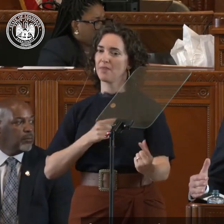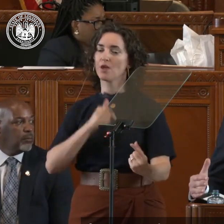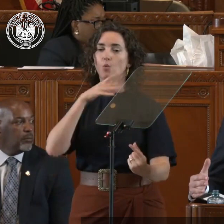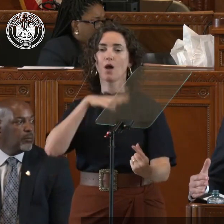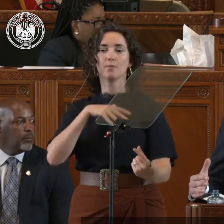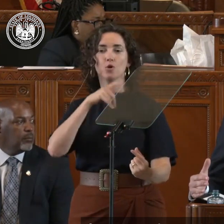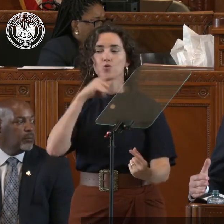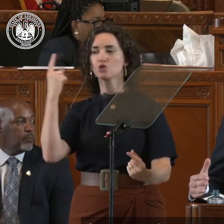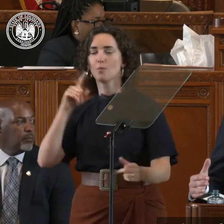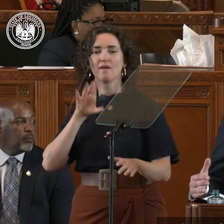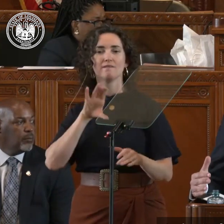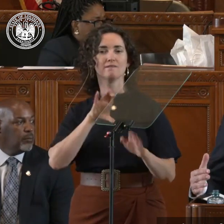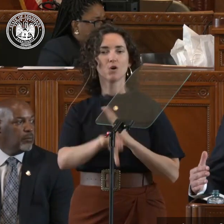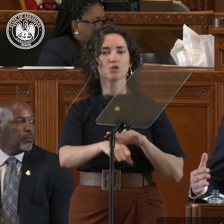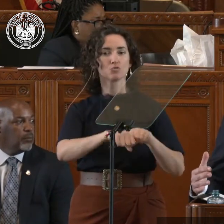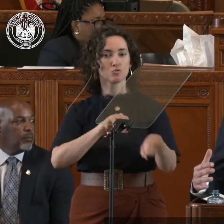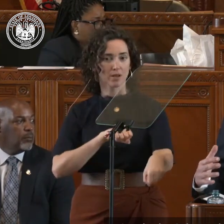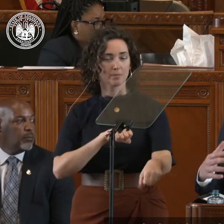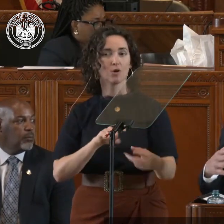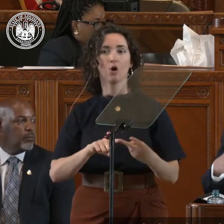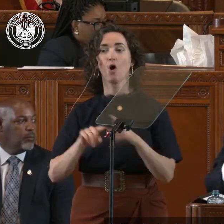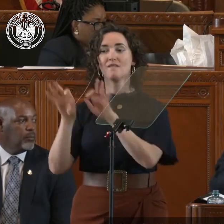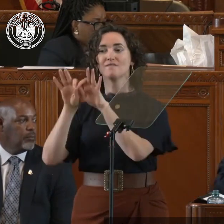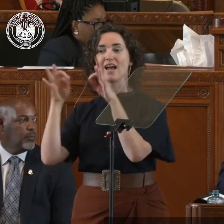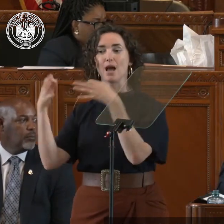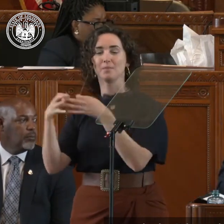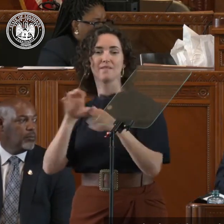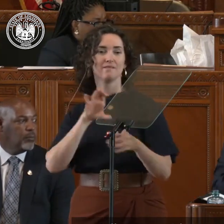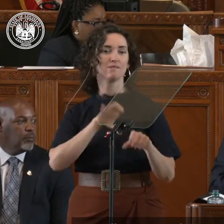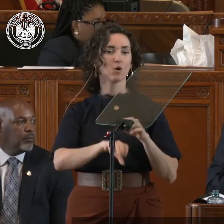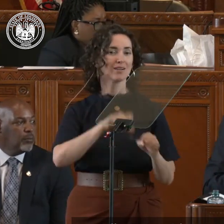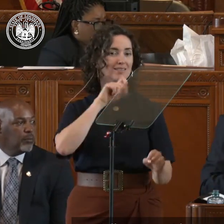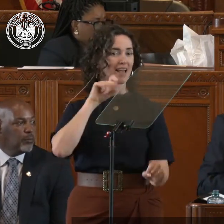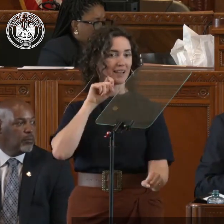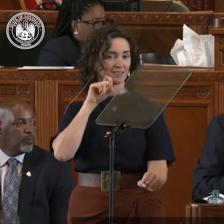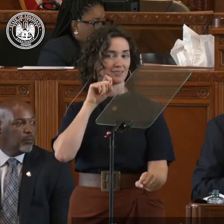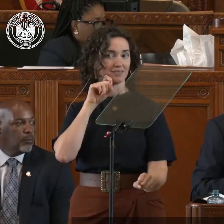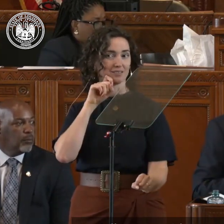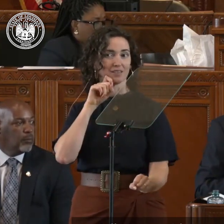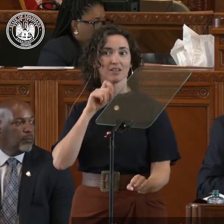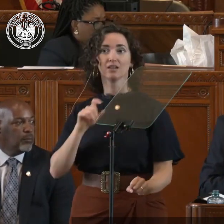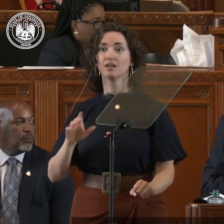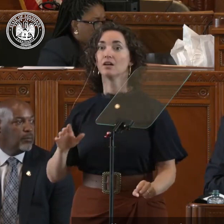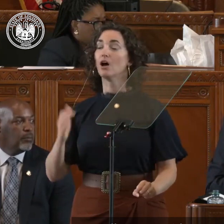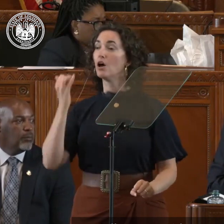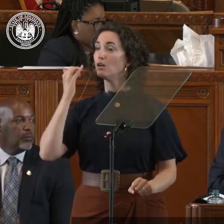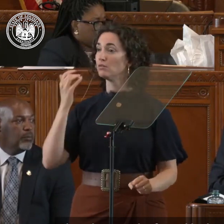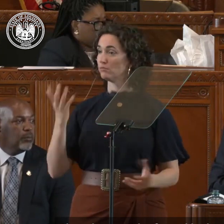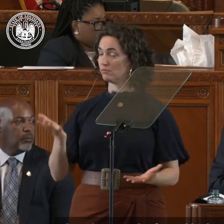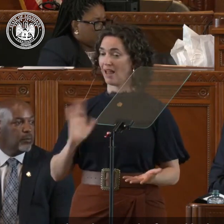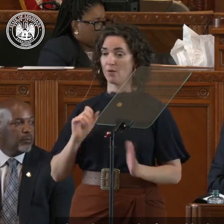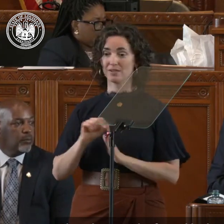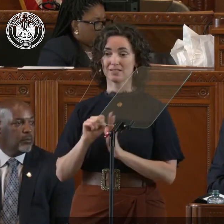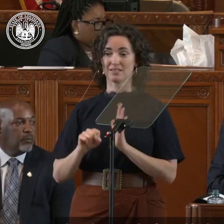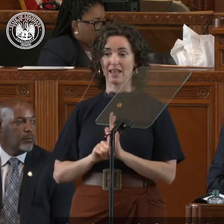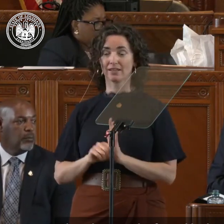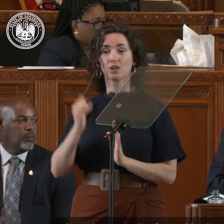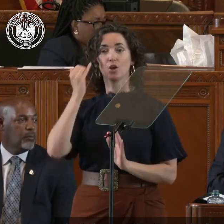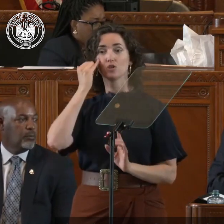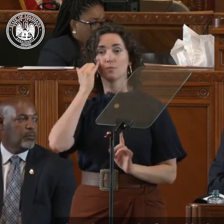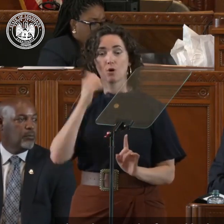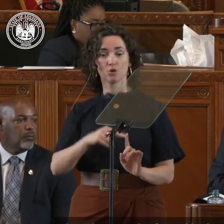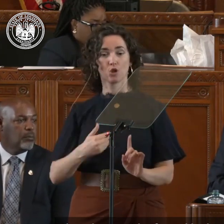incest. And quite frankly, I simply don't know how we as a state can tell a young girl or any victim of rape or incest that she must be